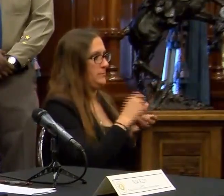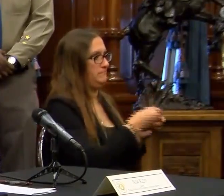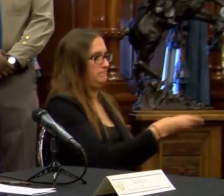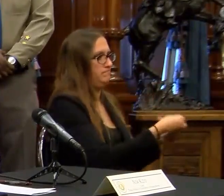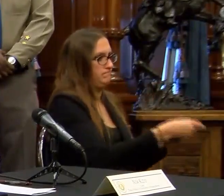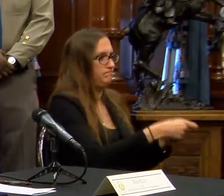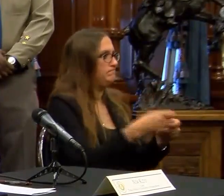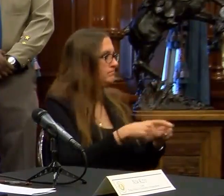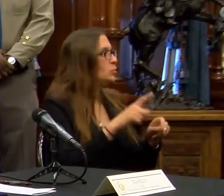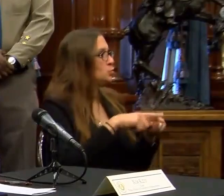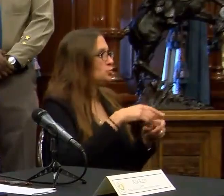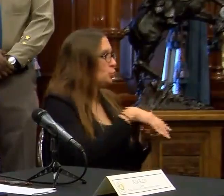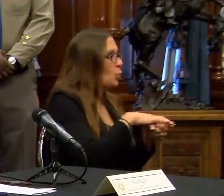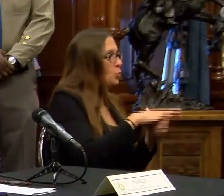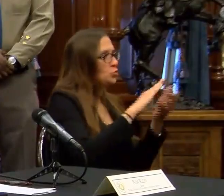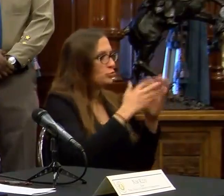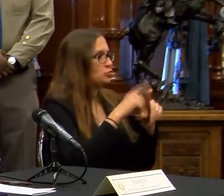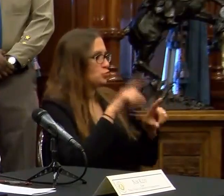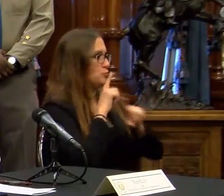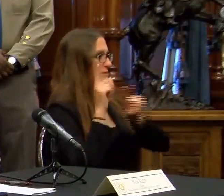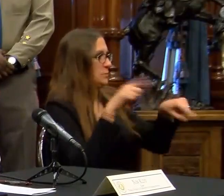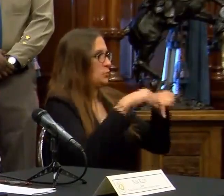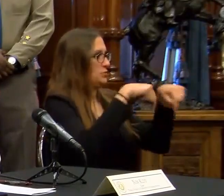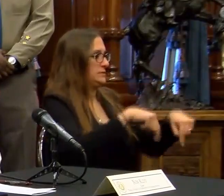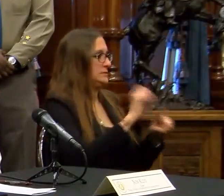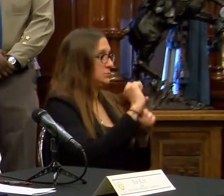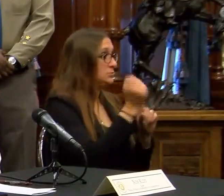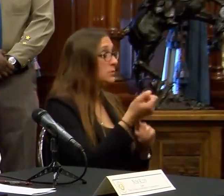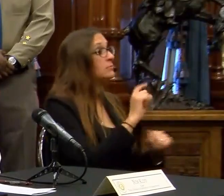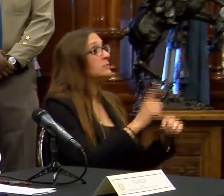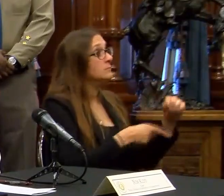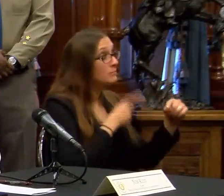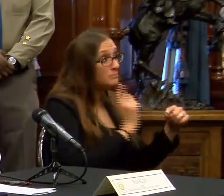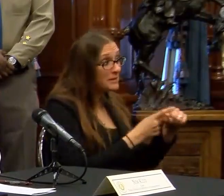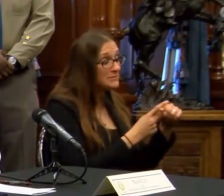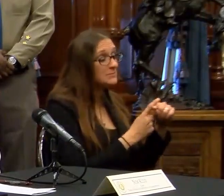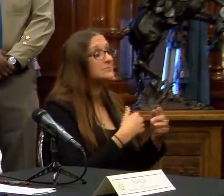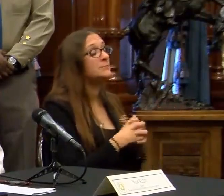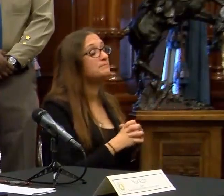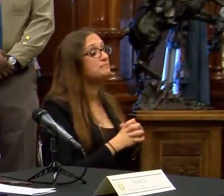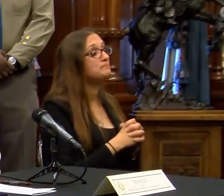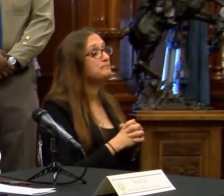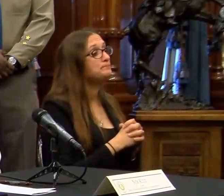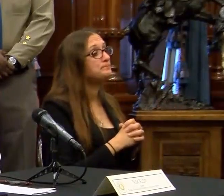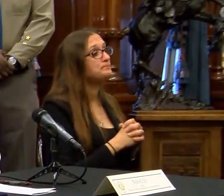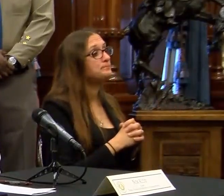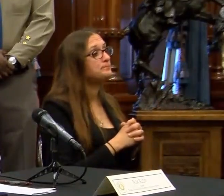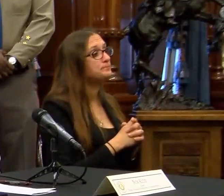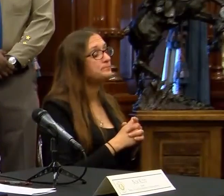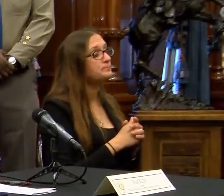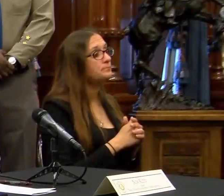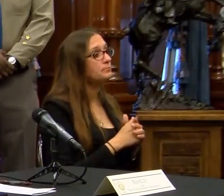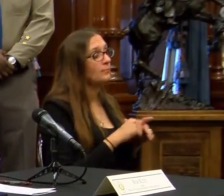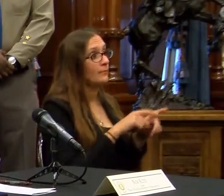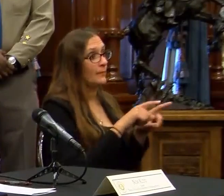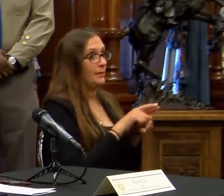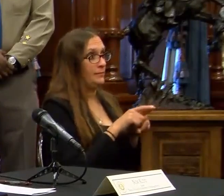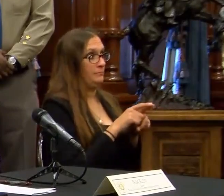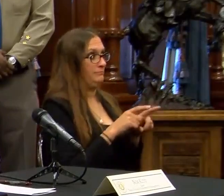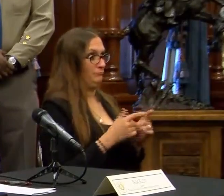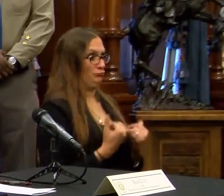to various local communities to respond to this. In addition to that, as we